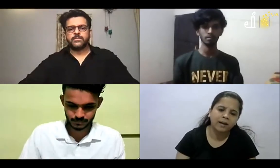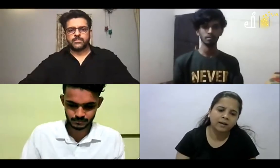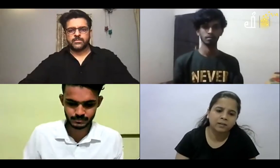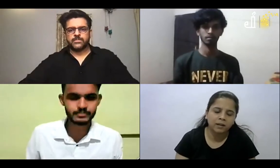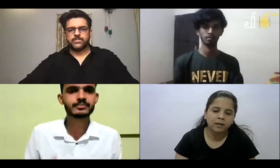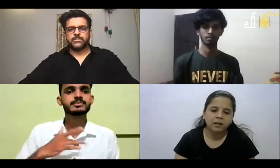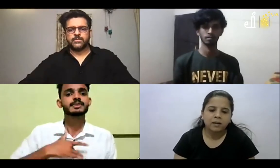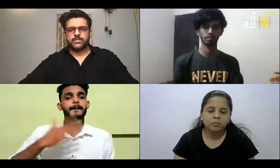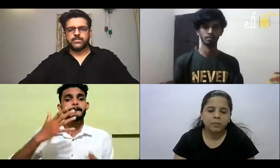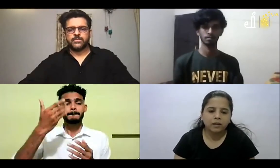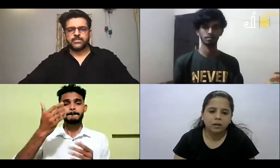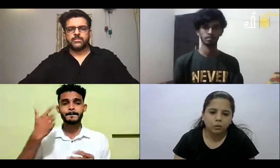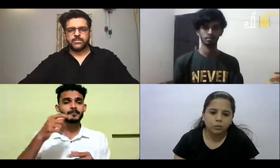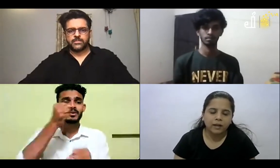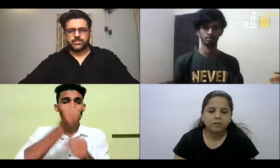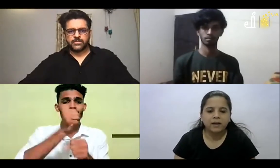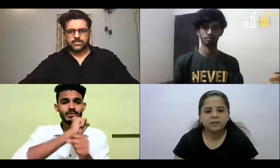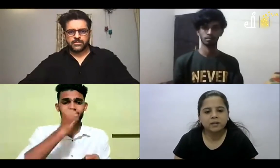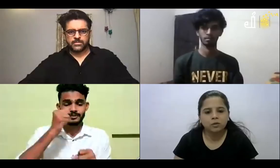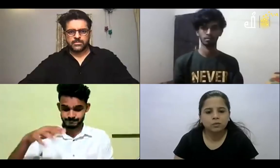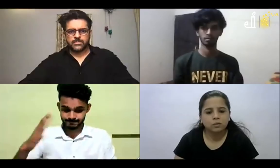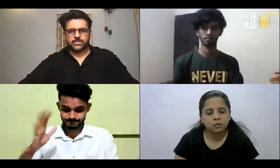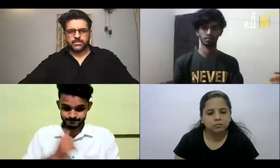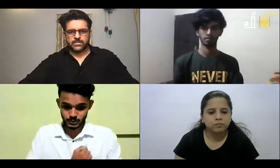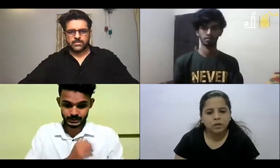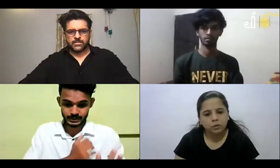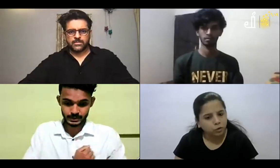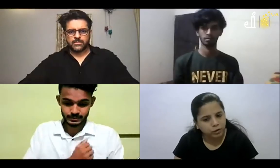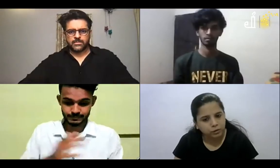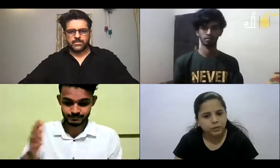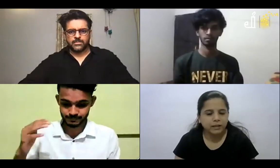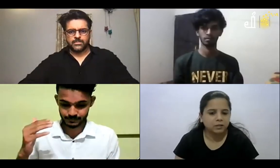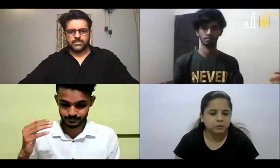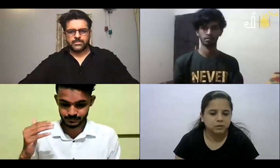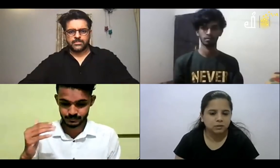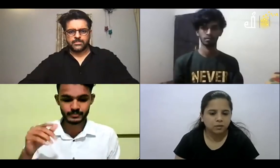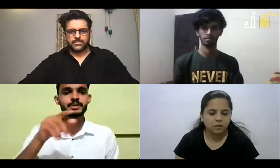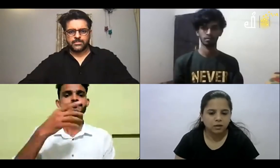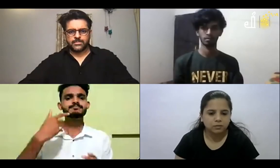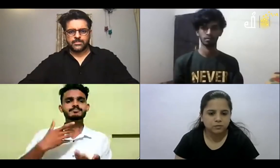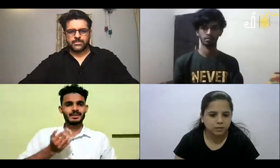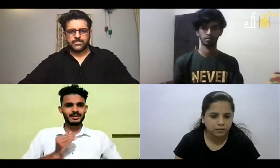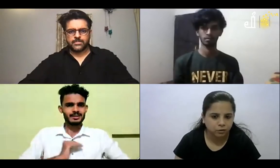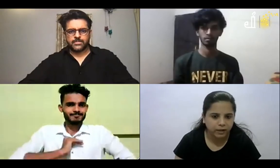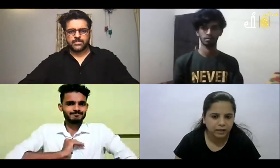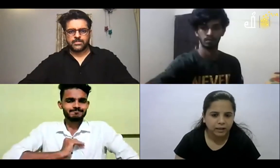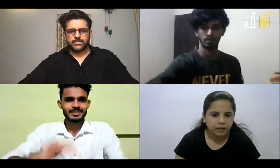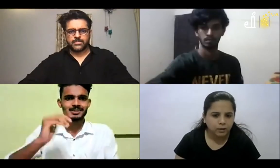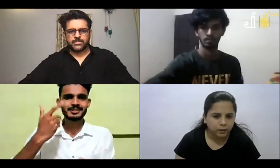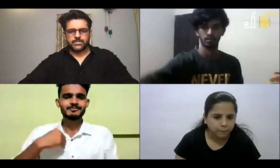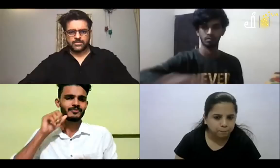that why are they being alone and why are they so not talking to any other person? Yeah,